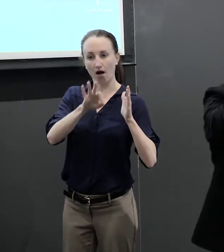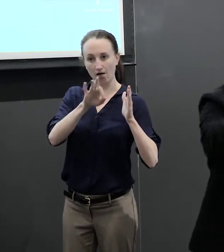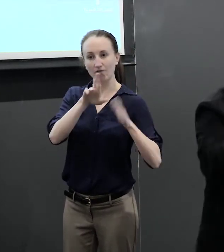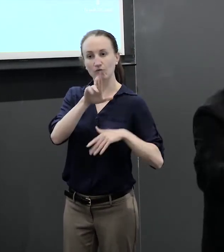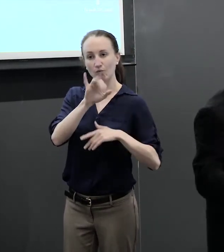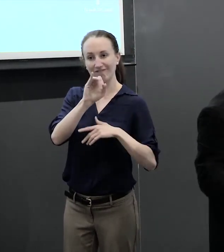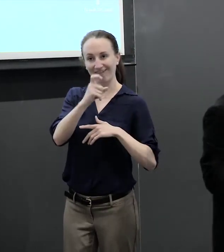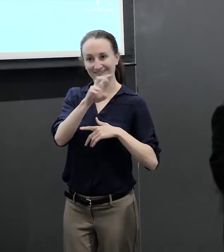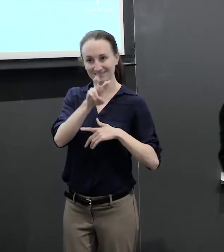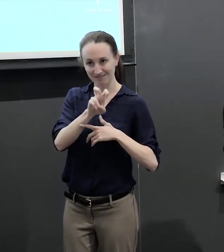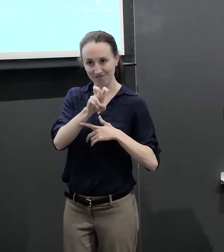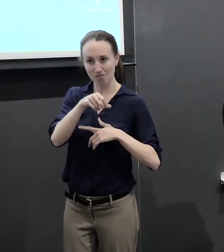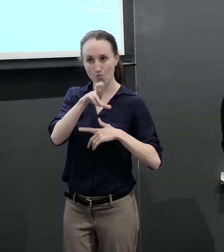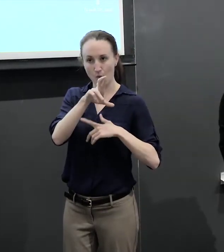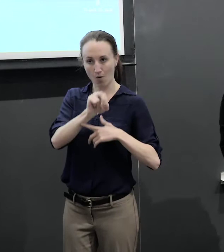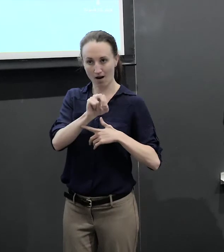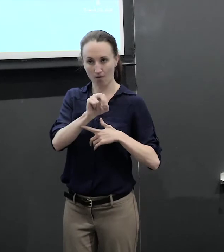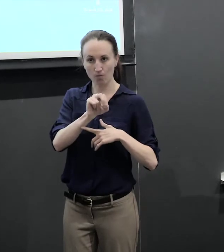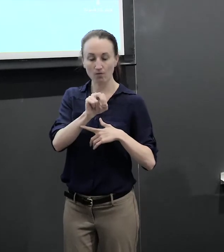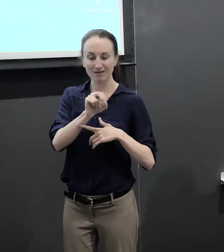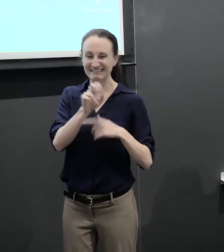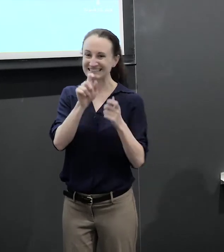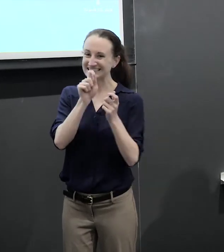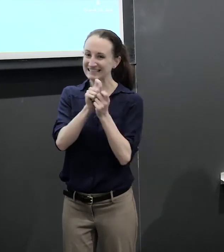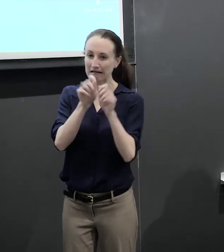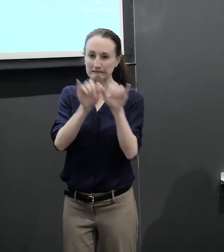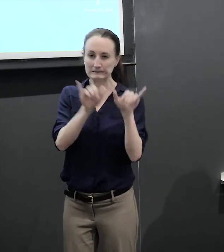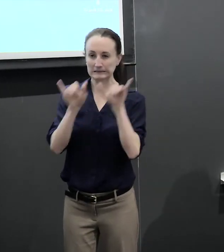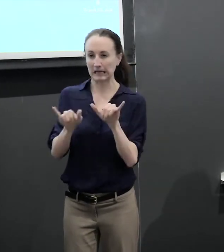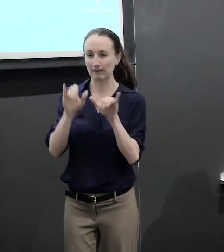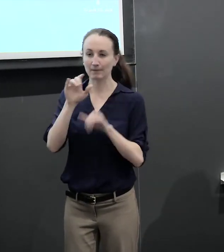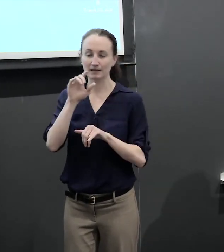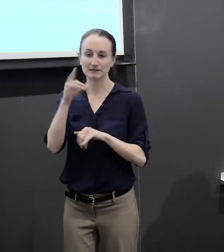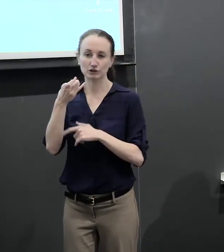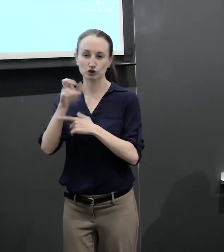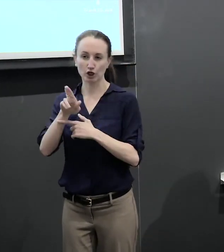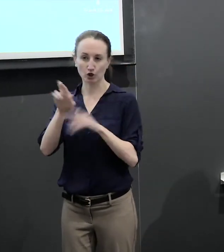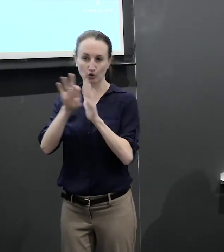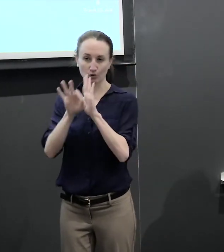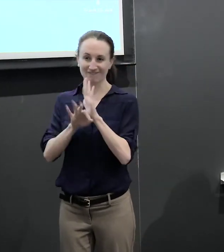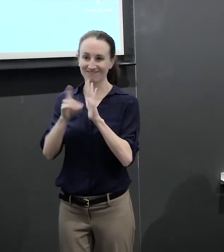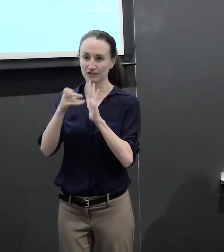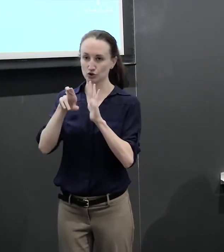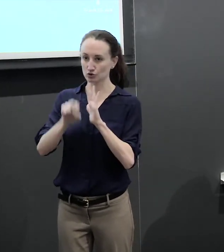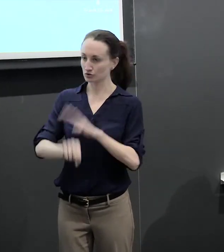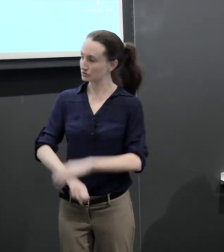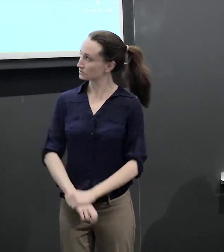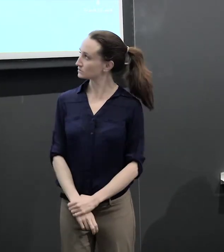that we had in exactly the same way as we did for gender features.